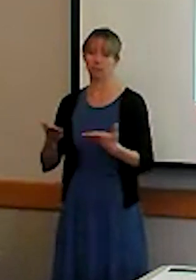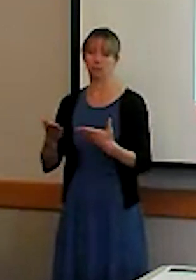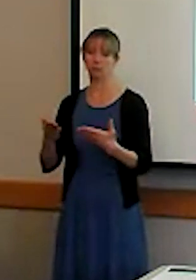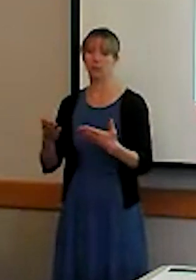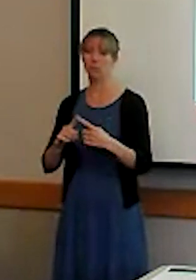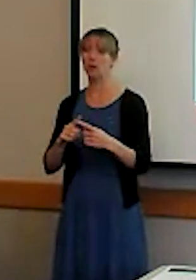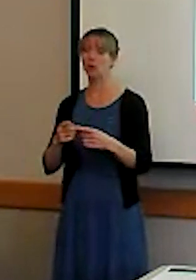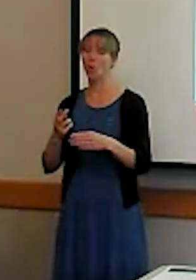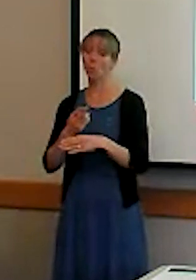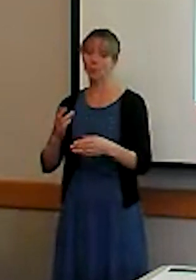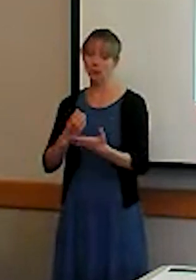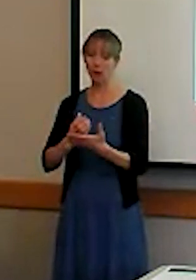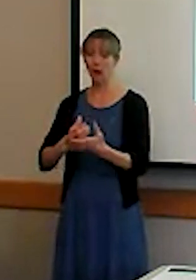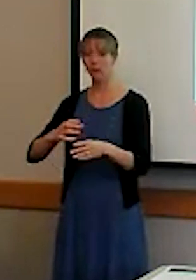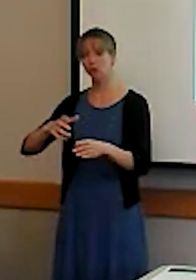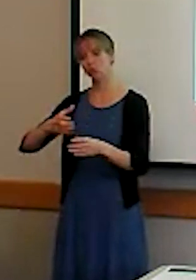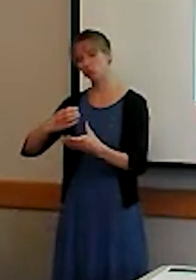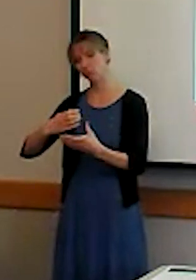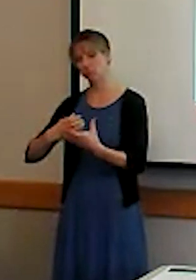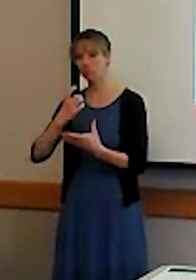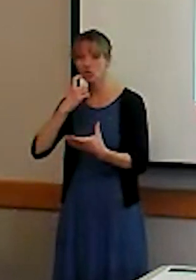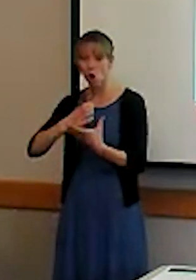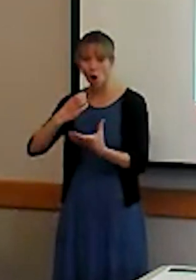opening jars and cans much easier.